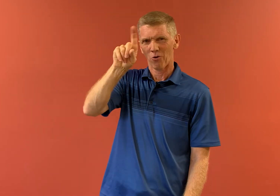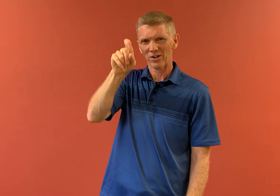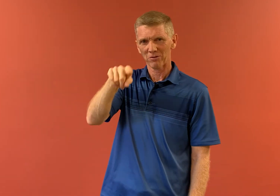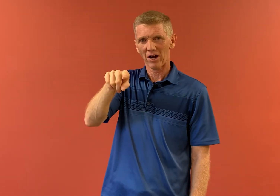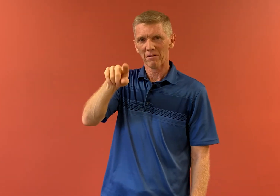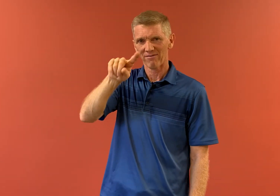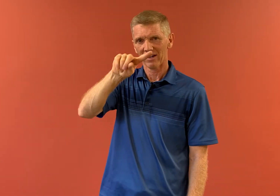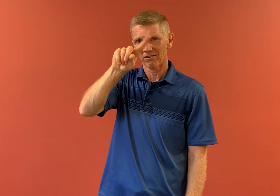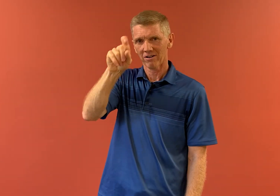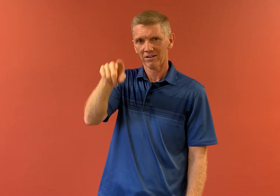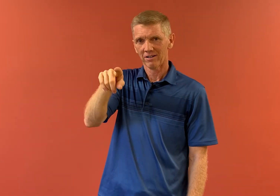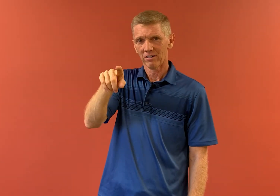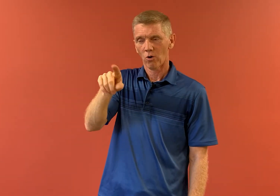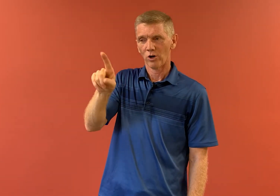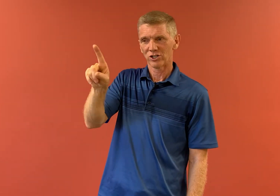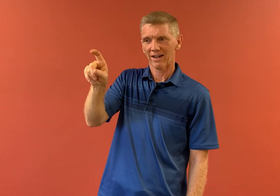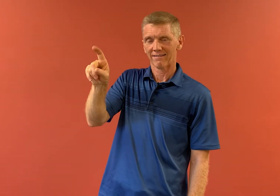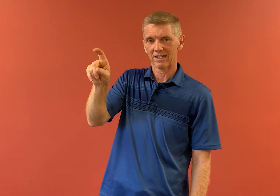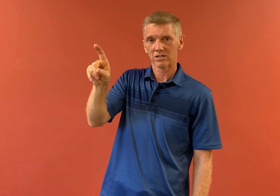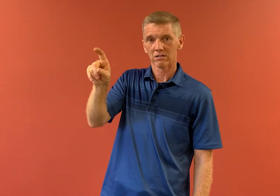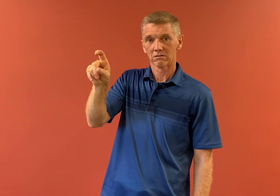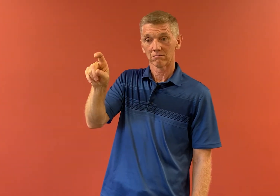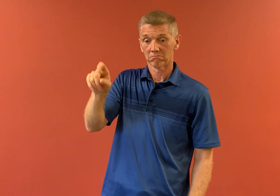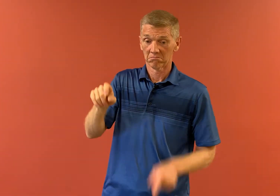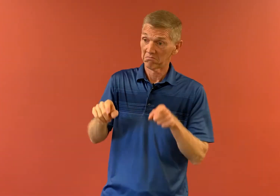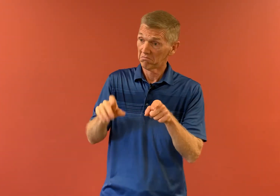question mark in my finger? Or just like this.